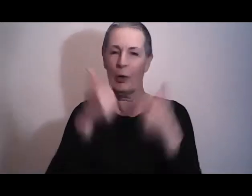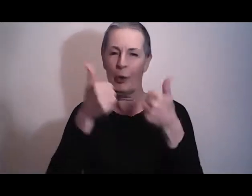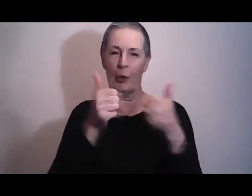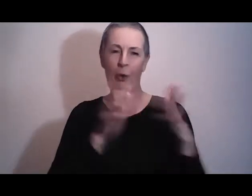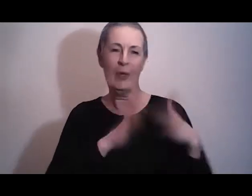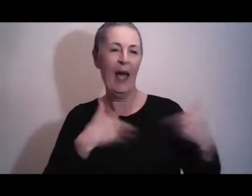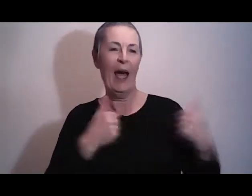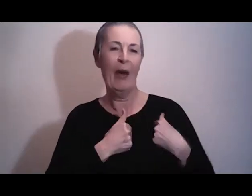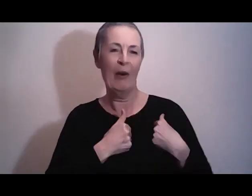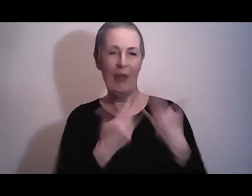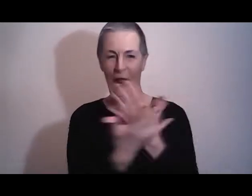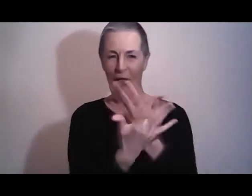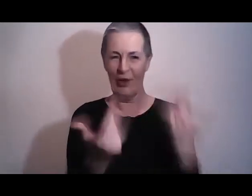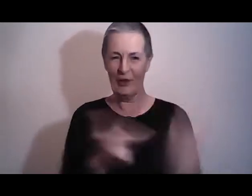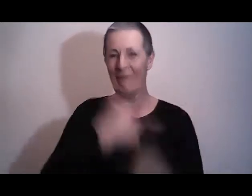and laughter.